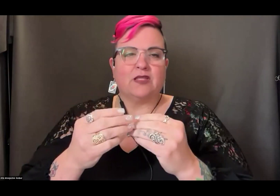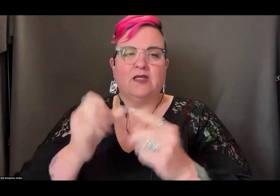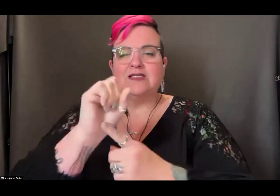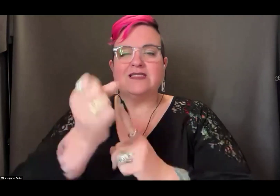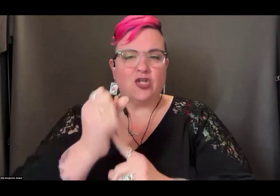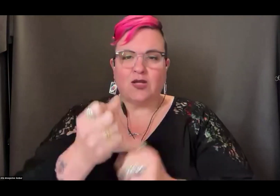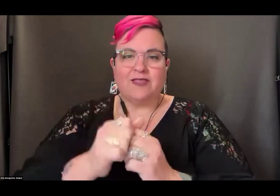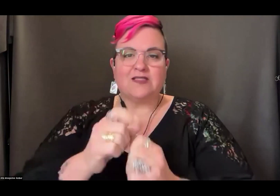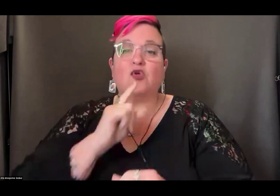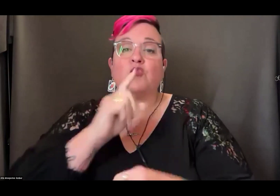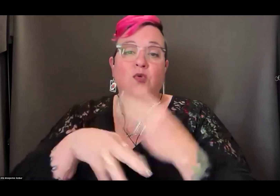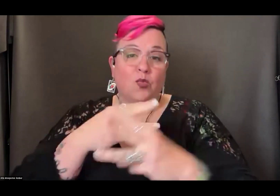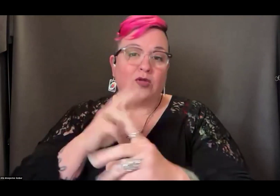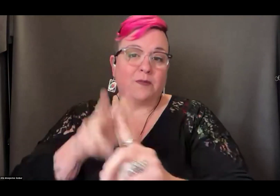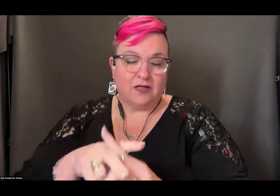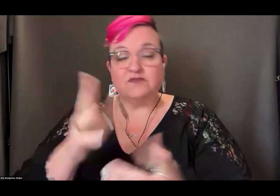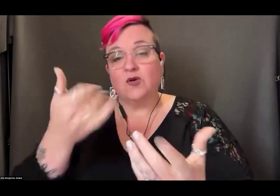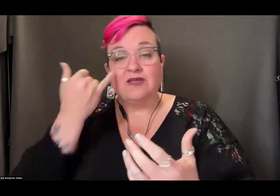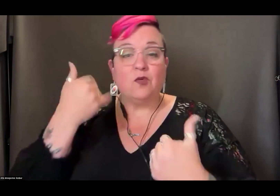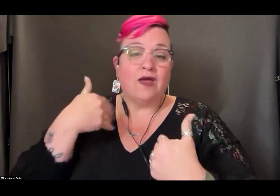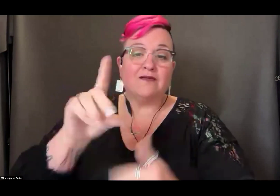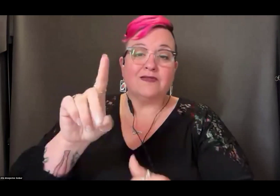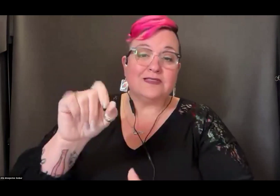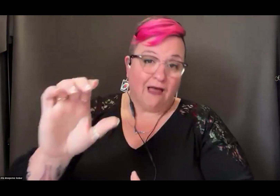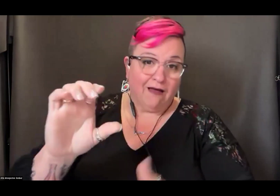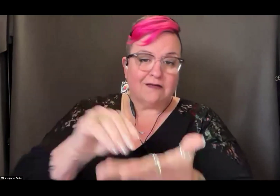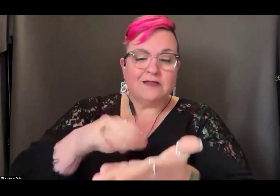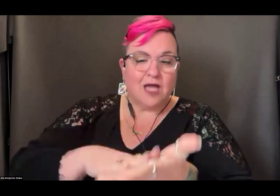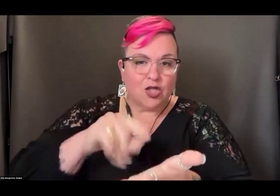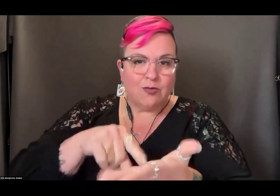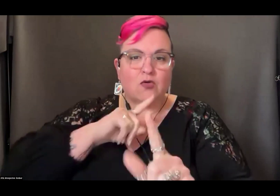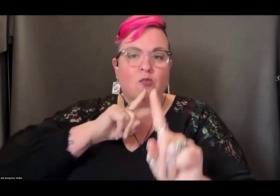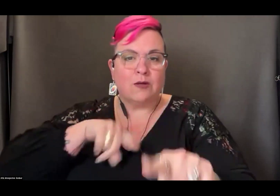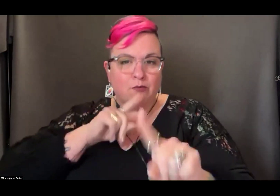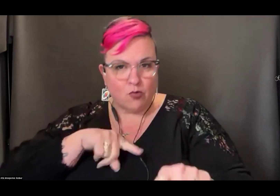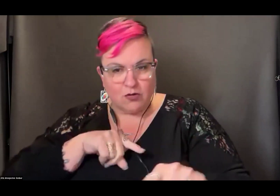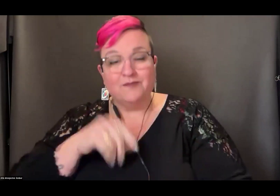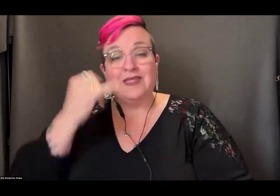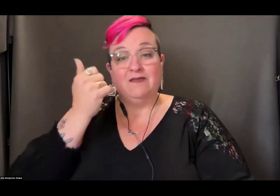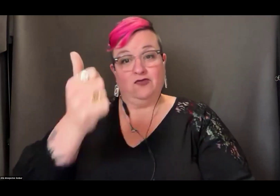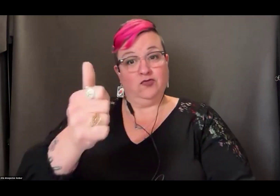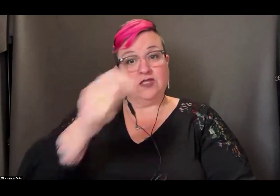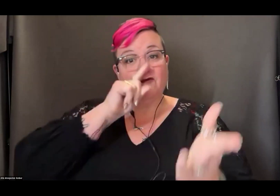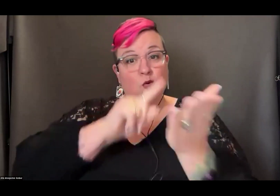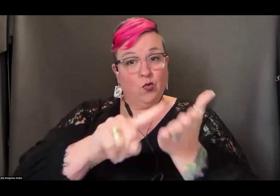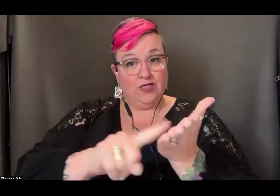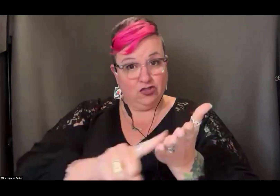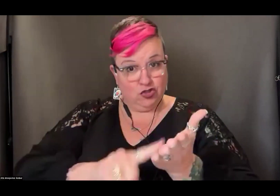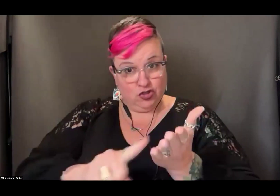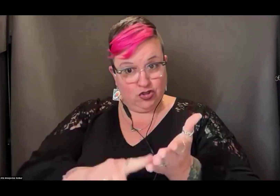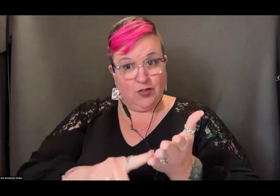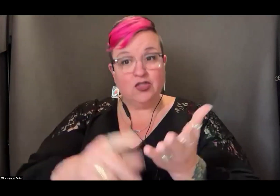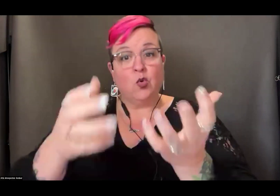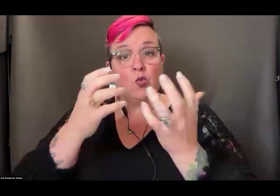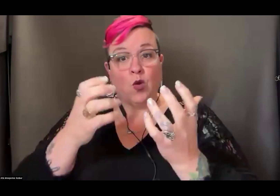as a document, a report. If you're doing research and you want